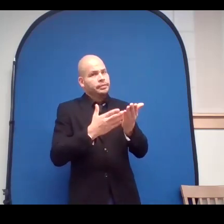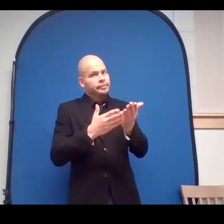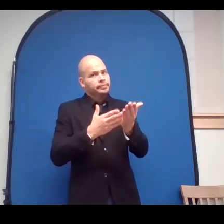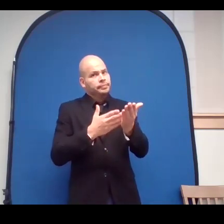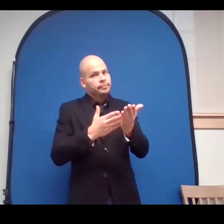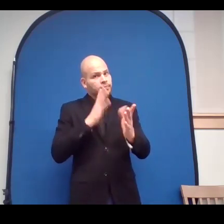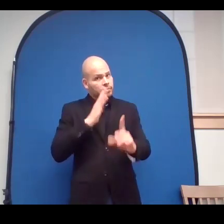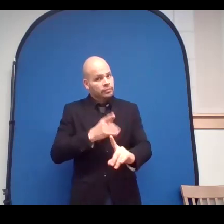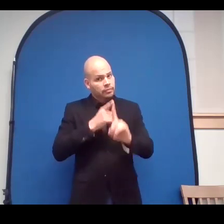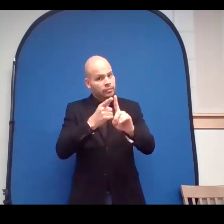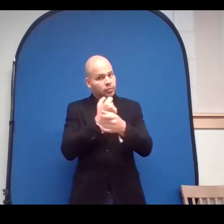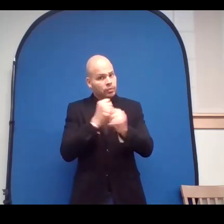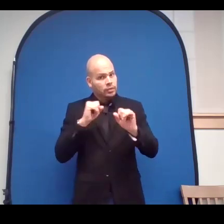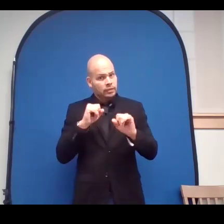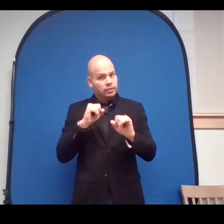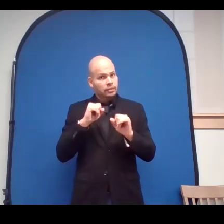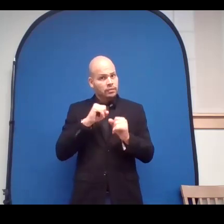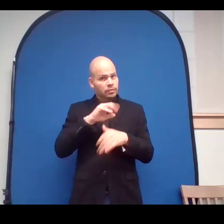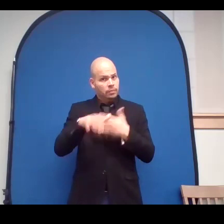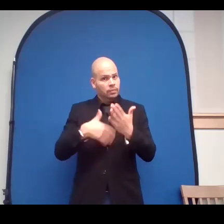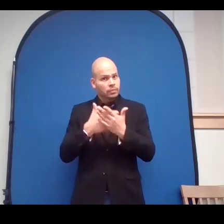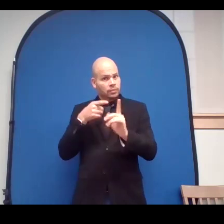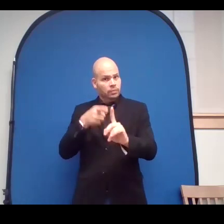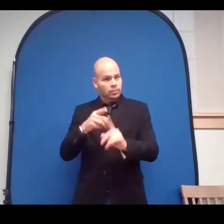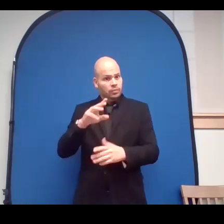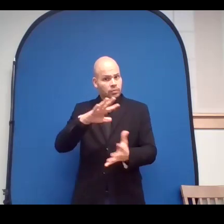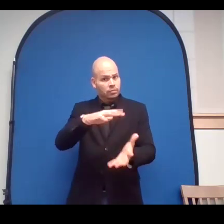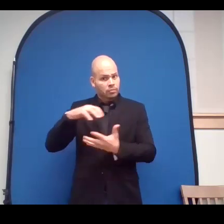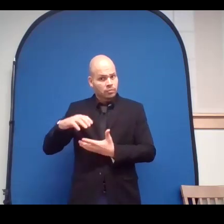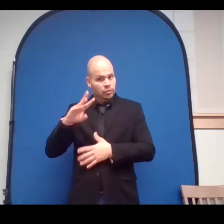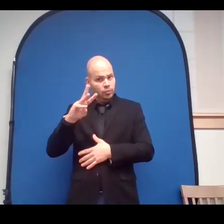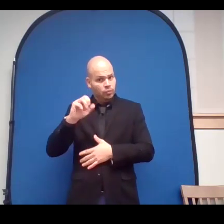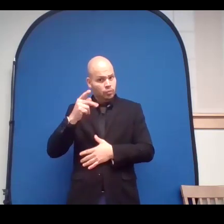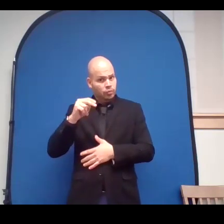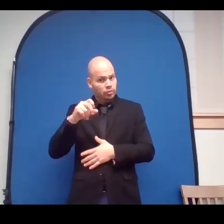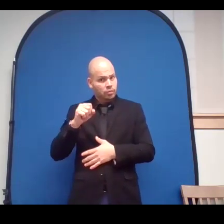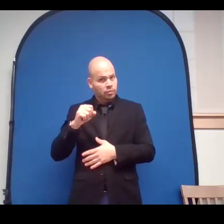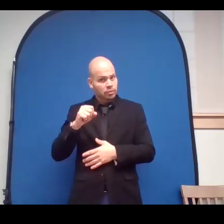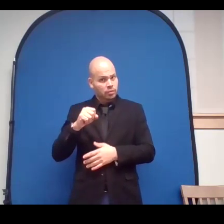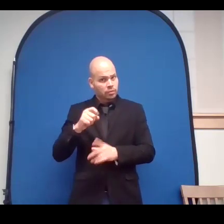firearms and weapons from service members' HOR, right? I